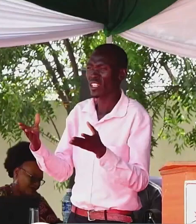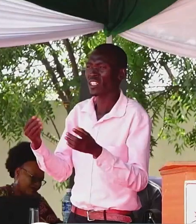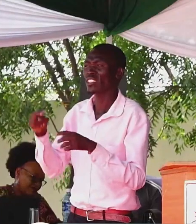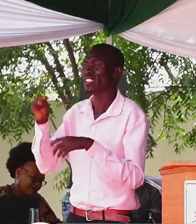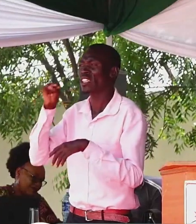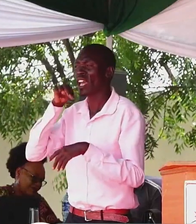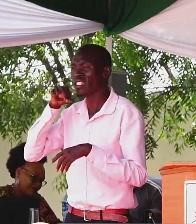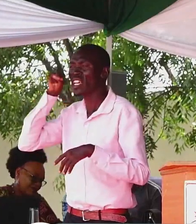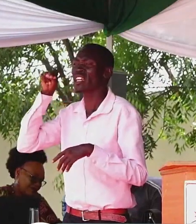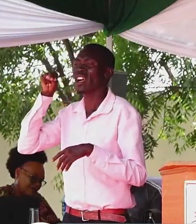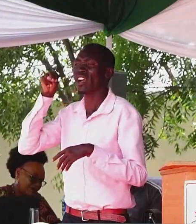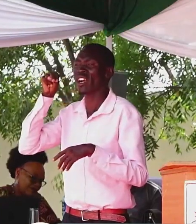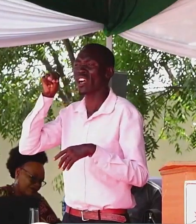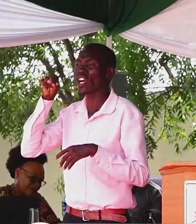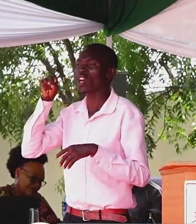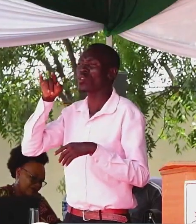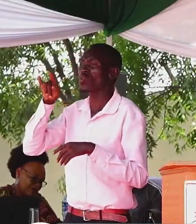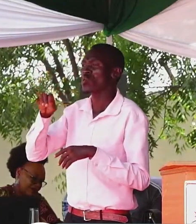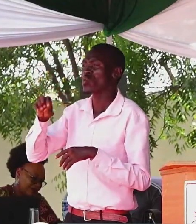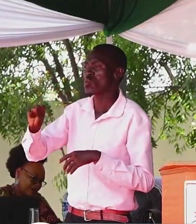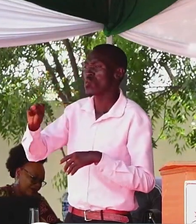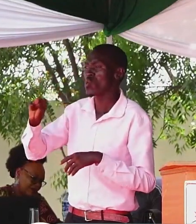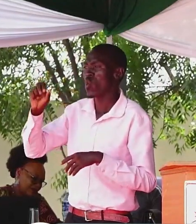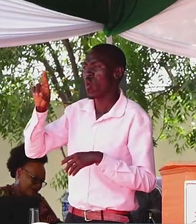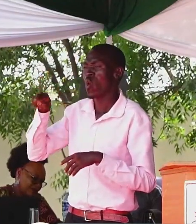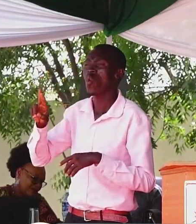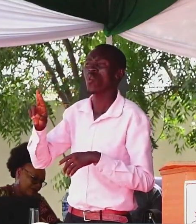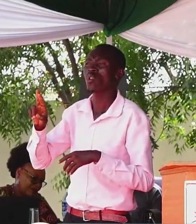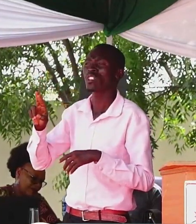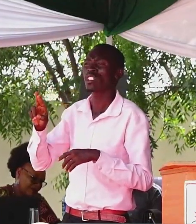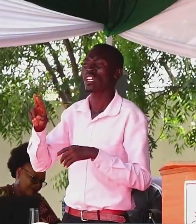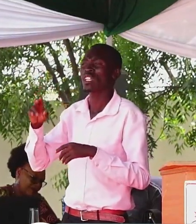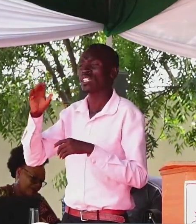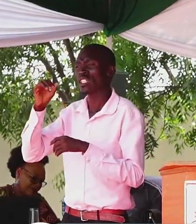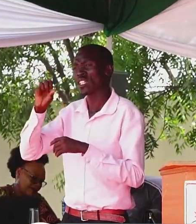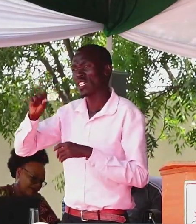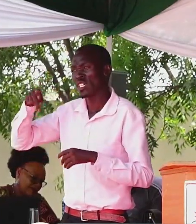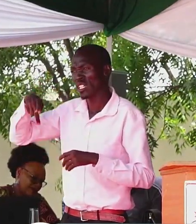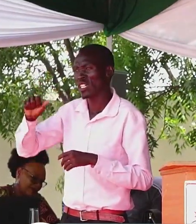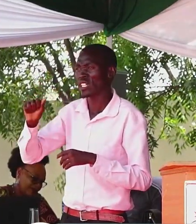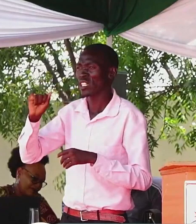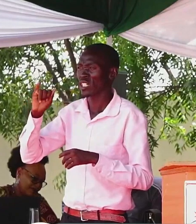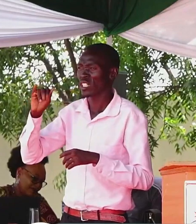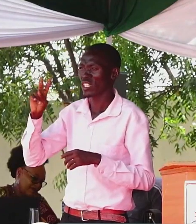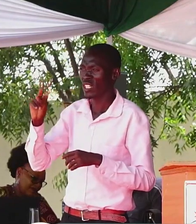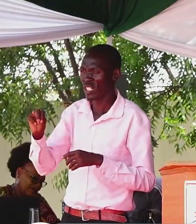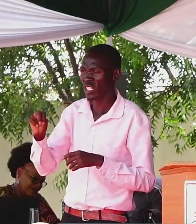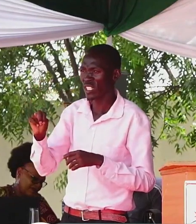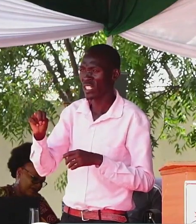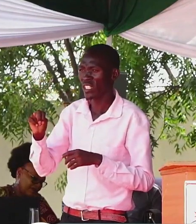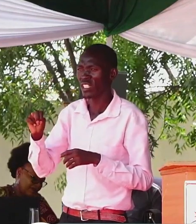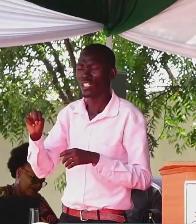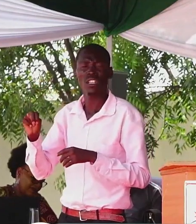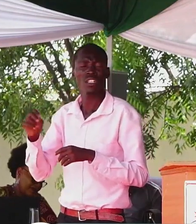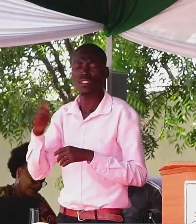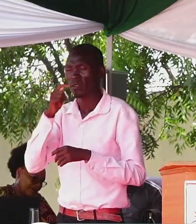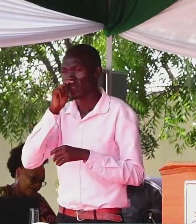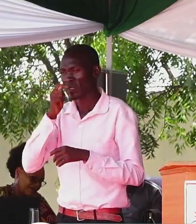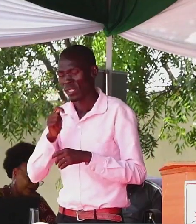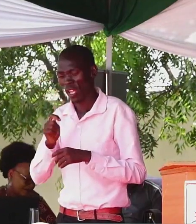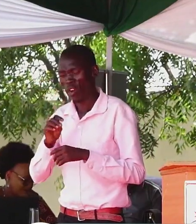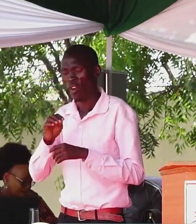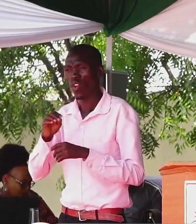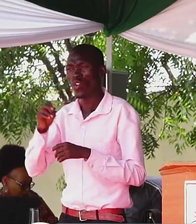Nigeria, we have Rwanda, Spain, Tanzania, UK. In UK, we